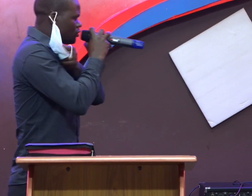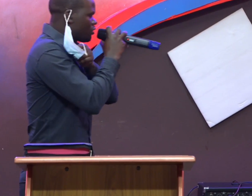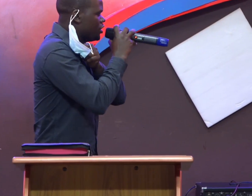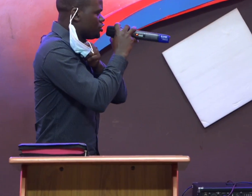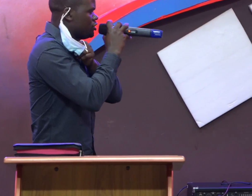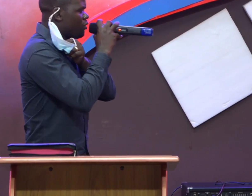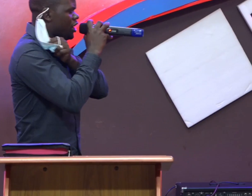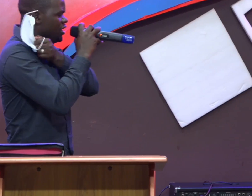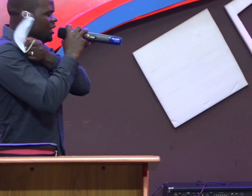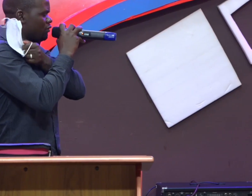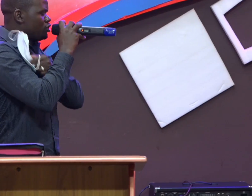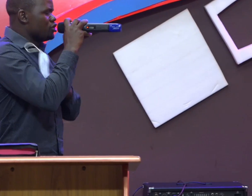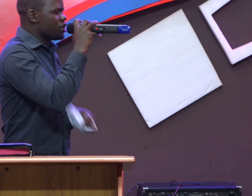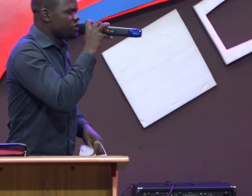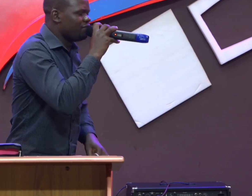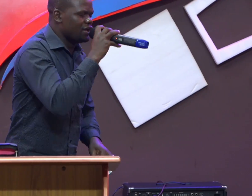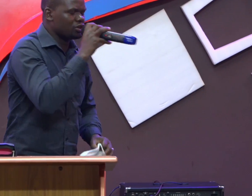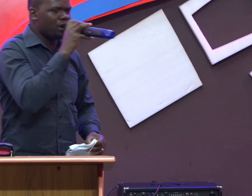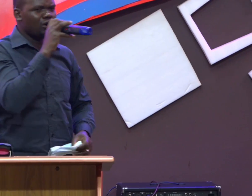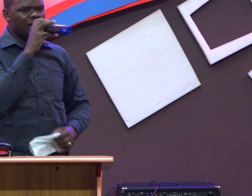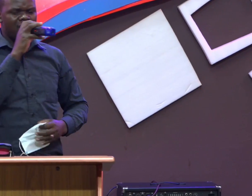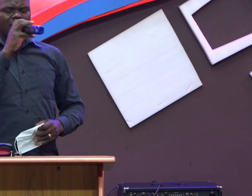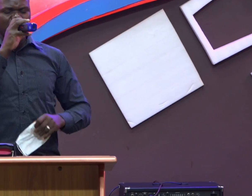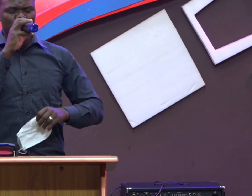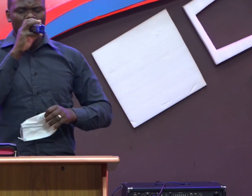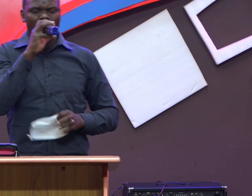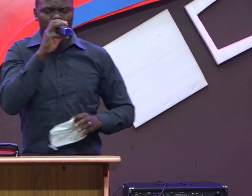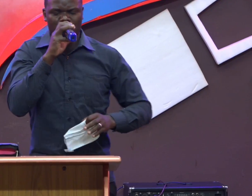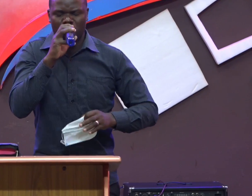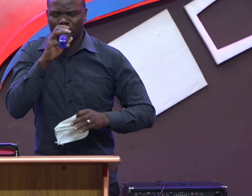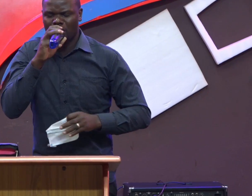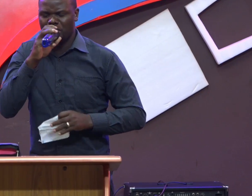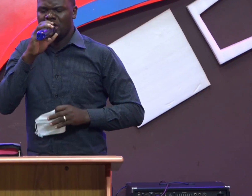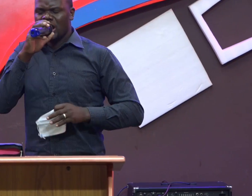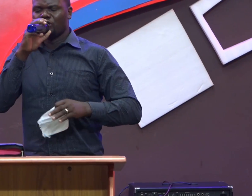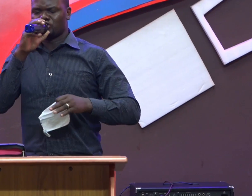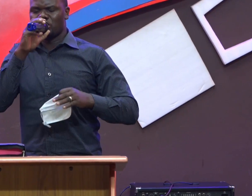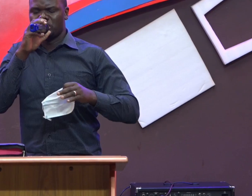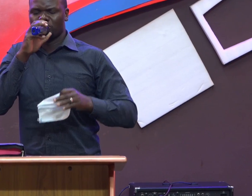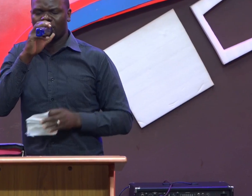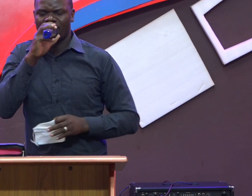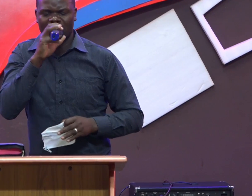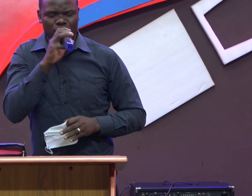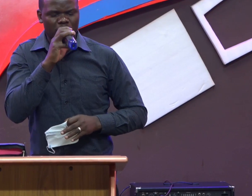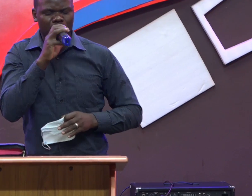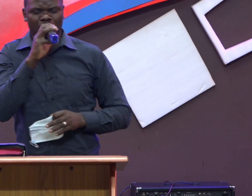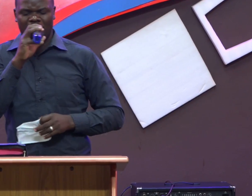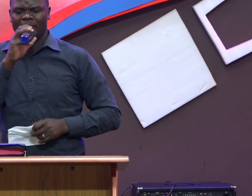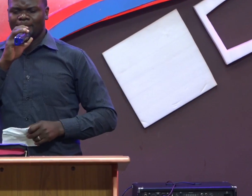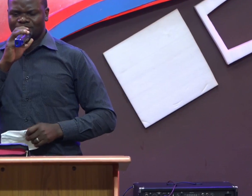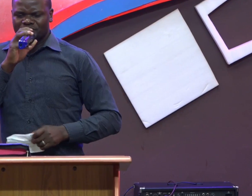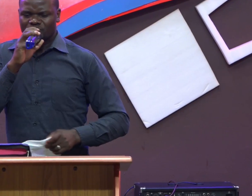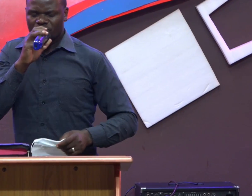not we talk according to your will, that we do things, Heavenly King of glory, that do not portray your glory, that not show your glory, Heavenly King of